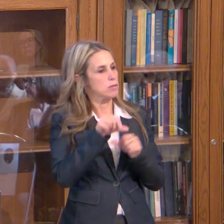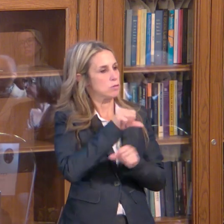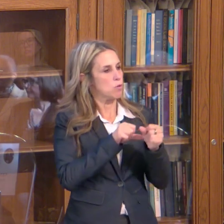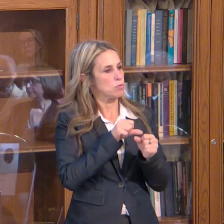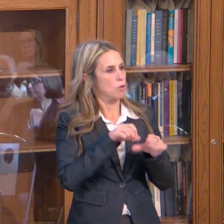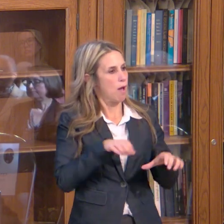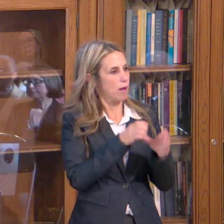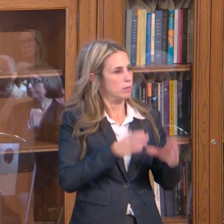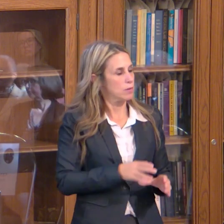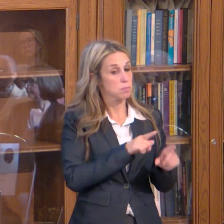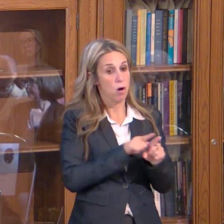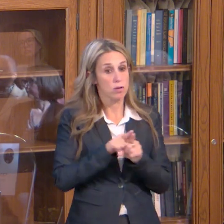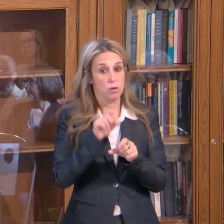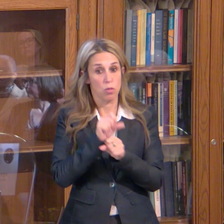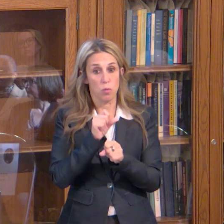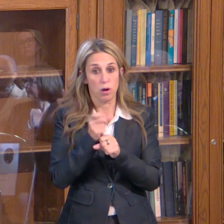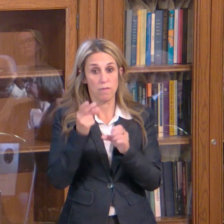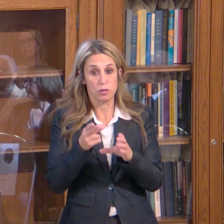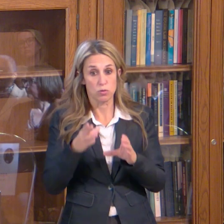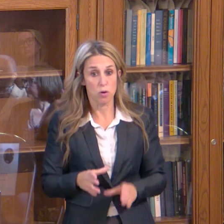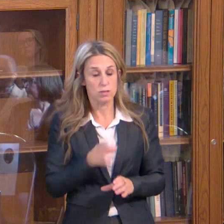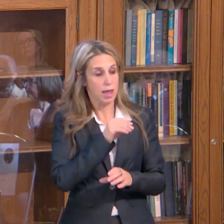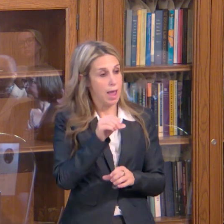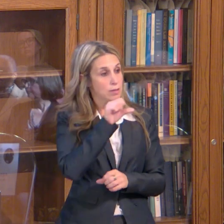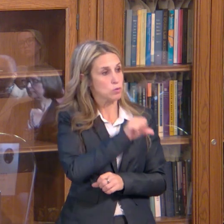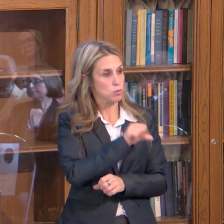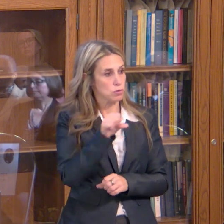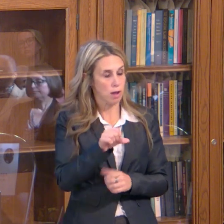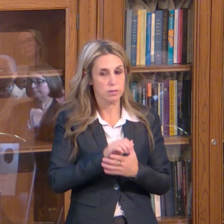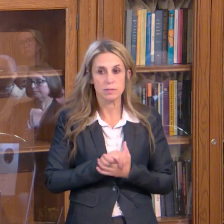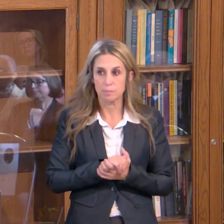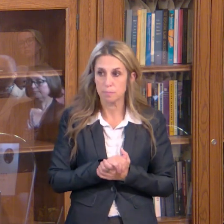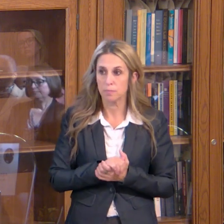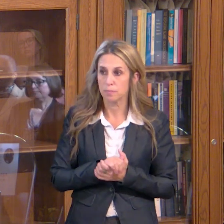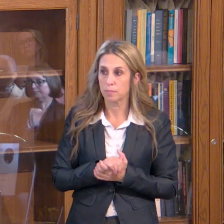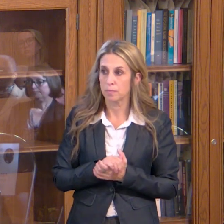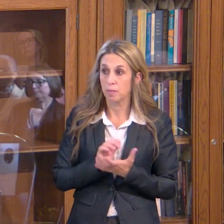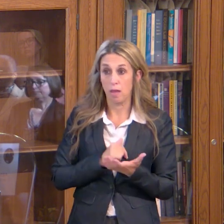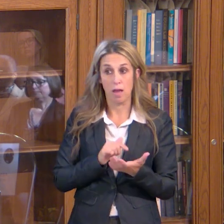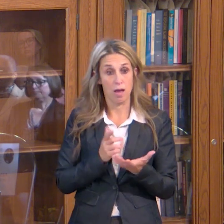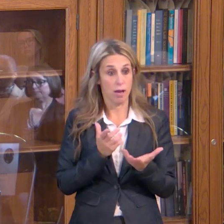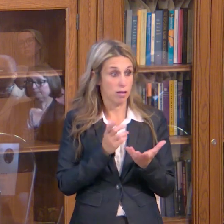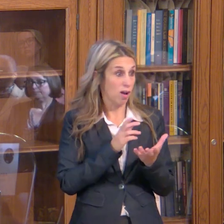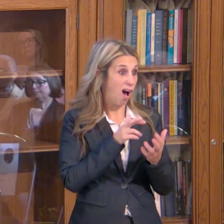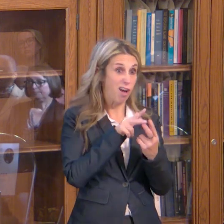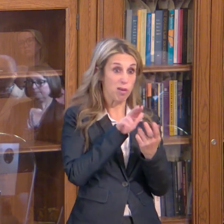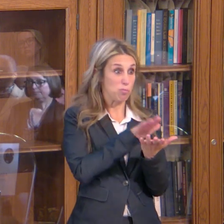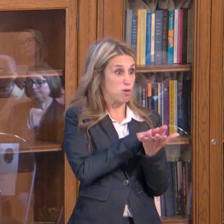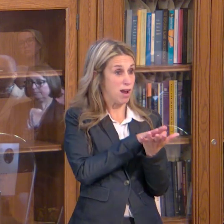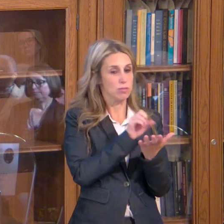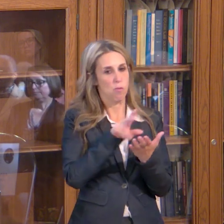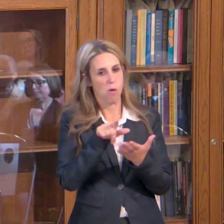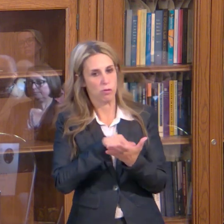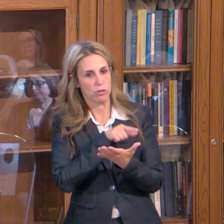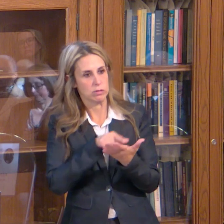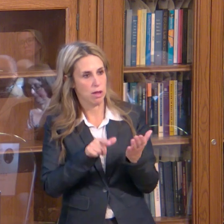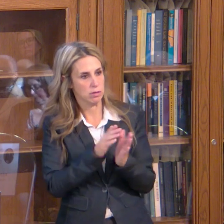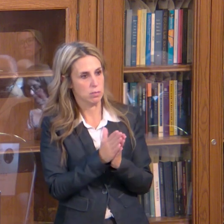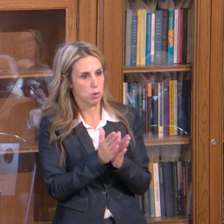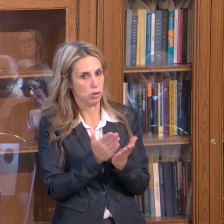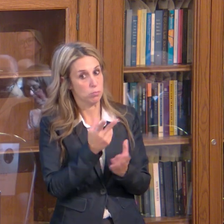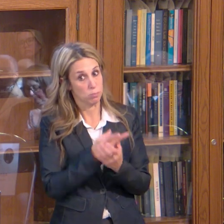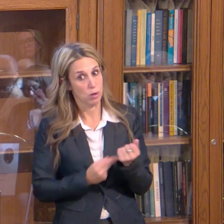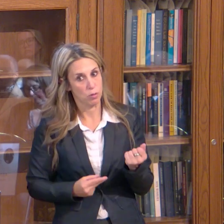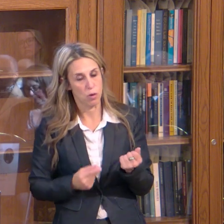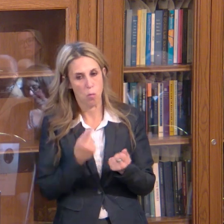also in the work of historians and social scientists who either praised or criticized the book one